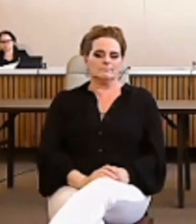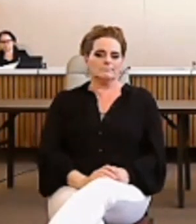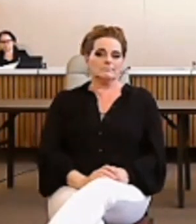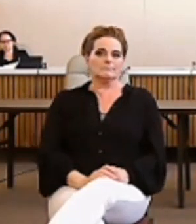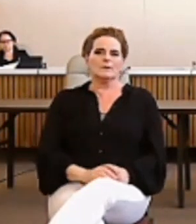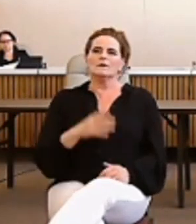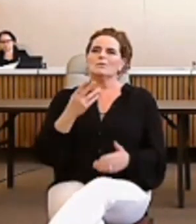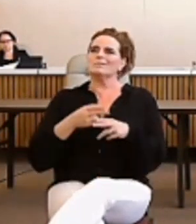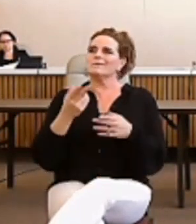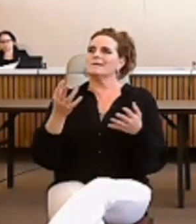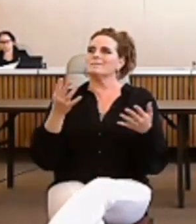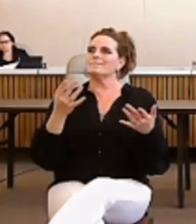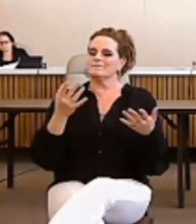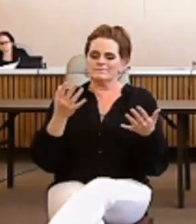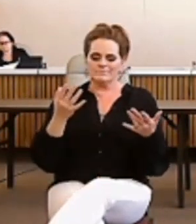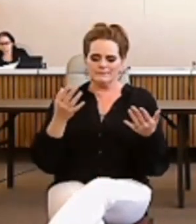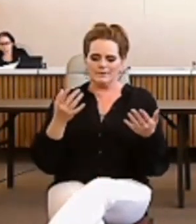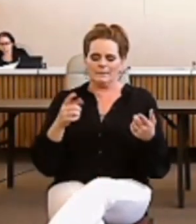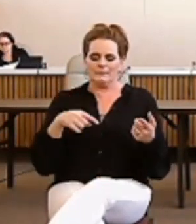what are they called? The